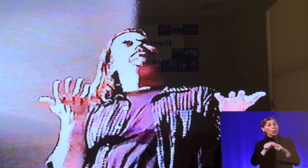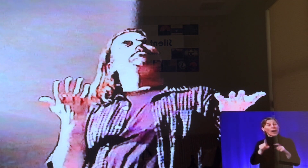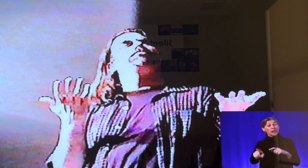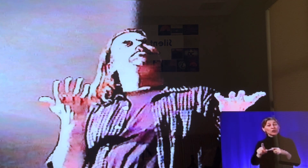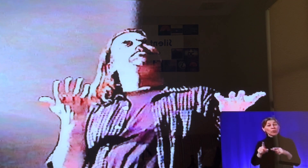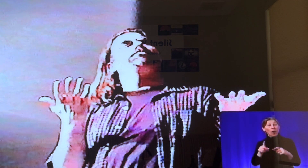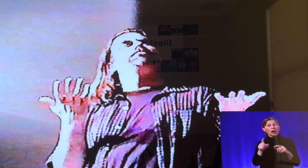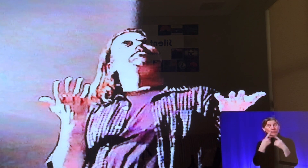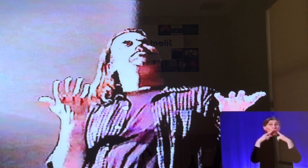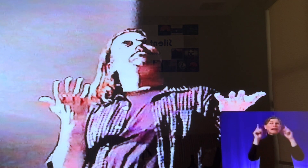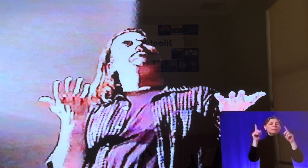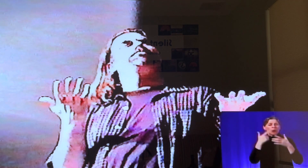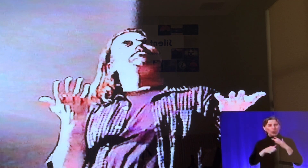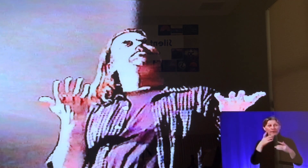proclamation of what the doctor decided.